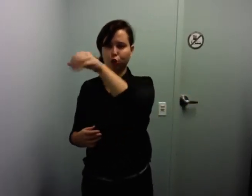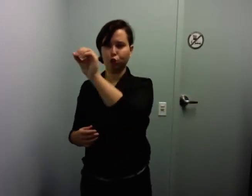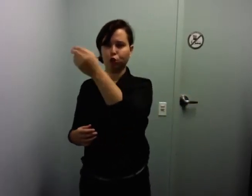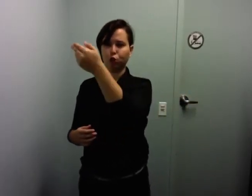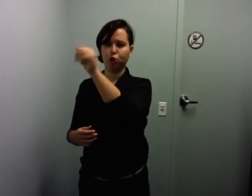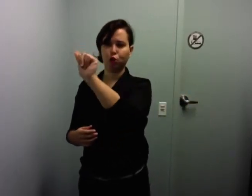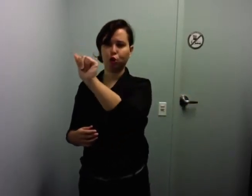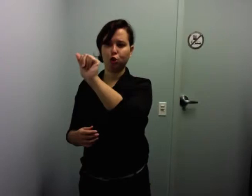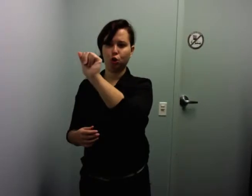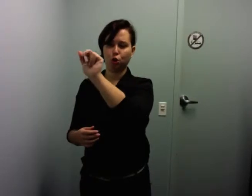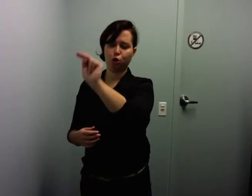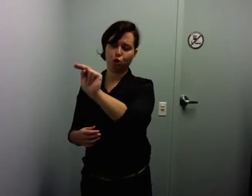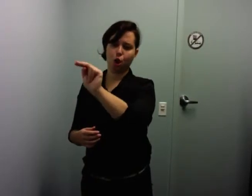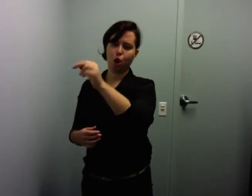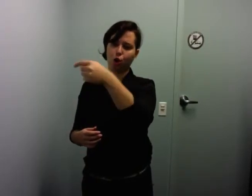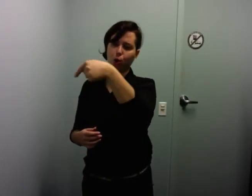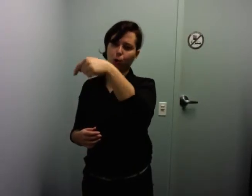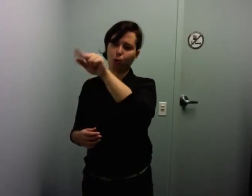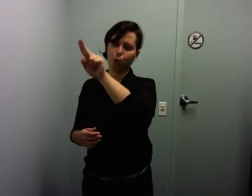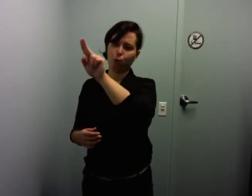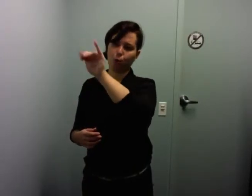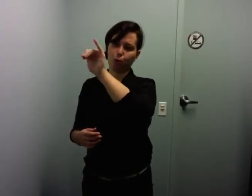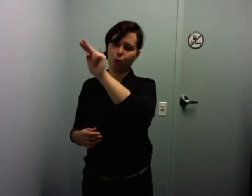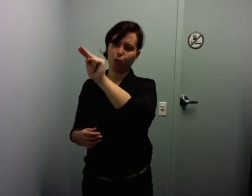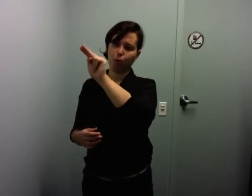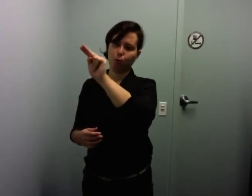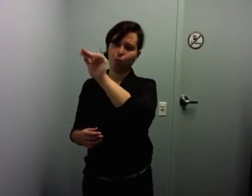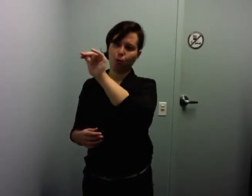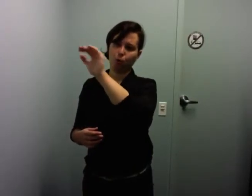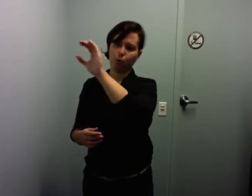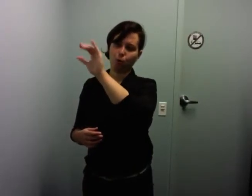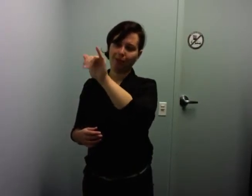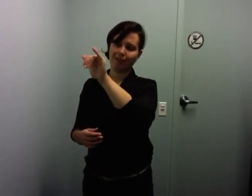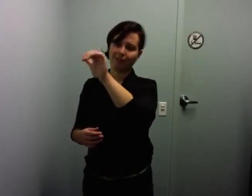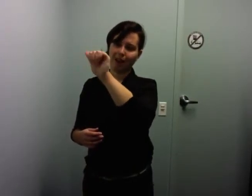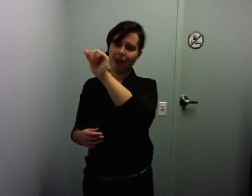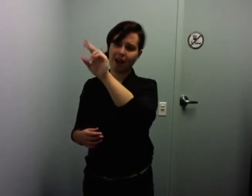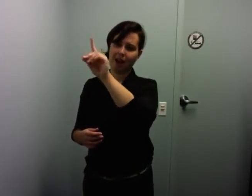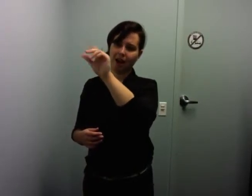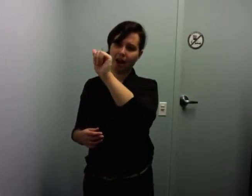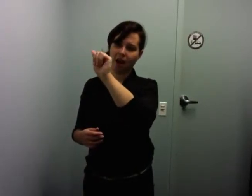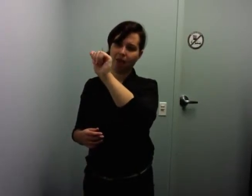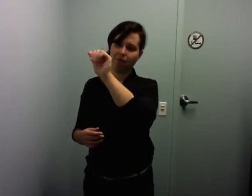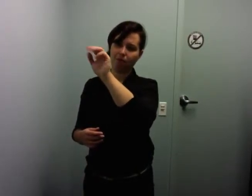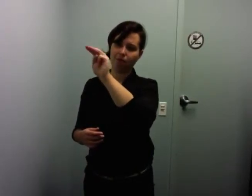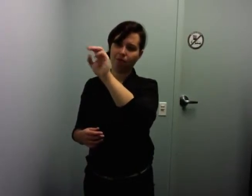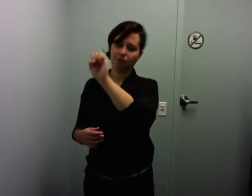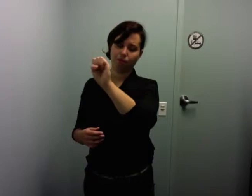and Andrew Jackson represented again the civilized, urbane